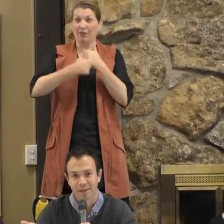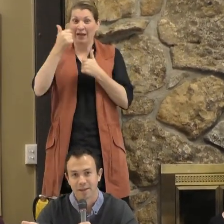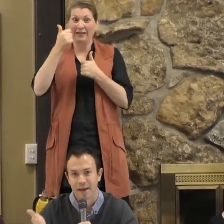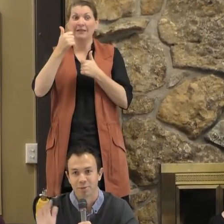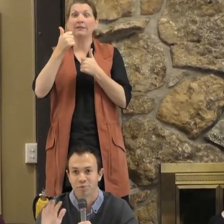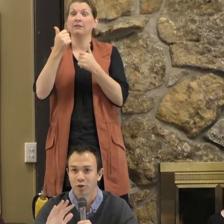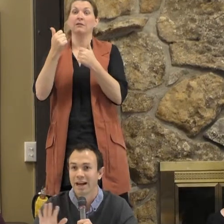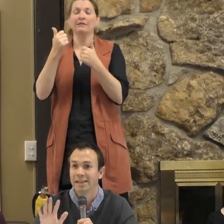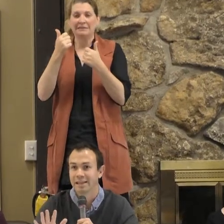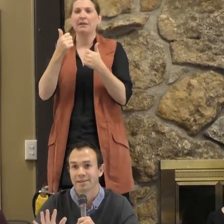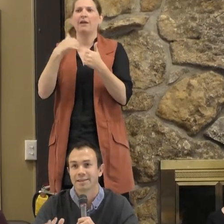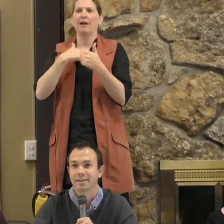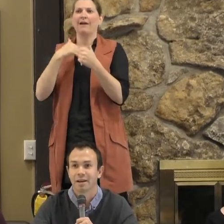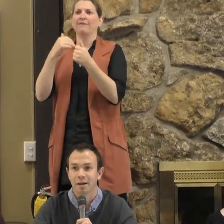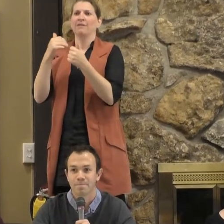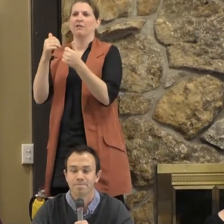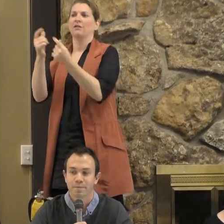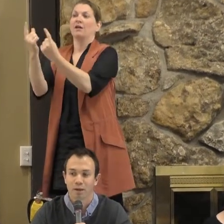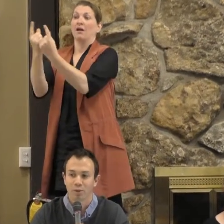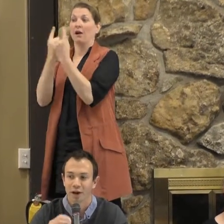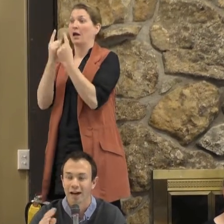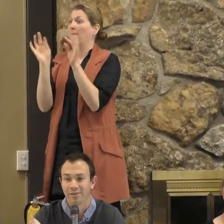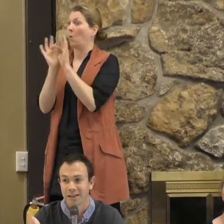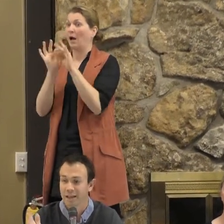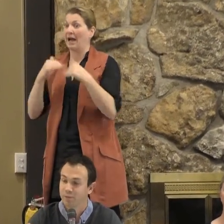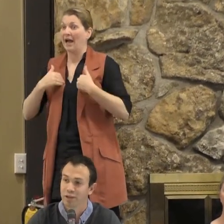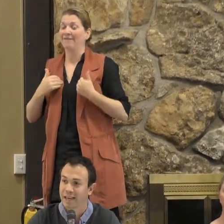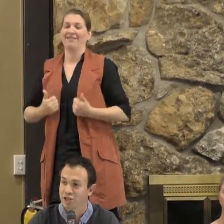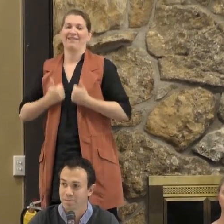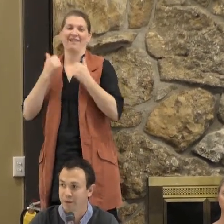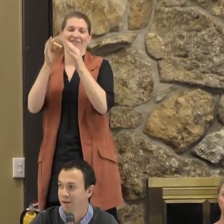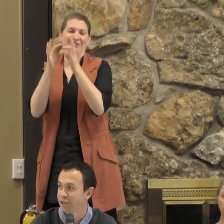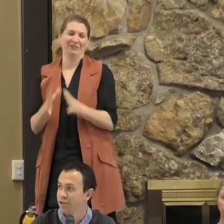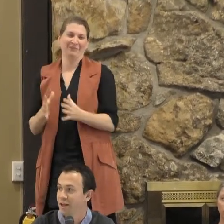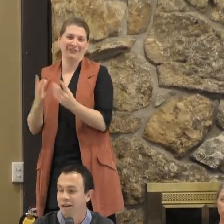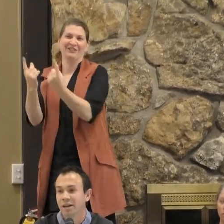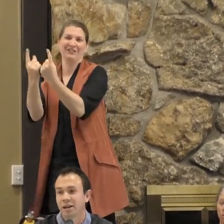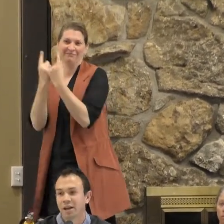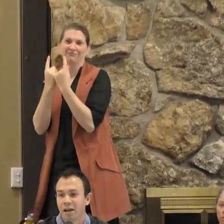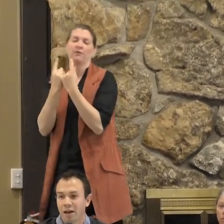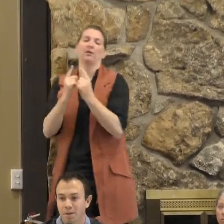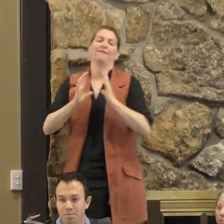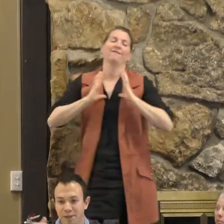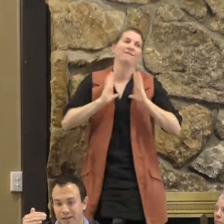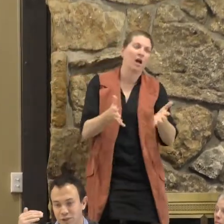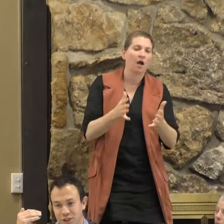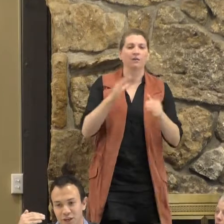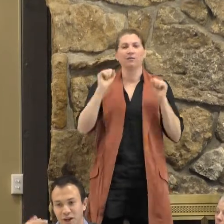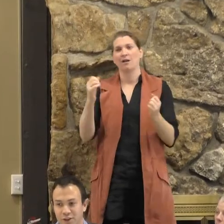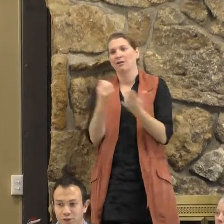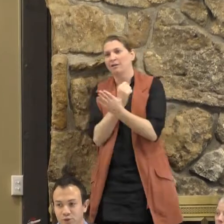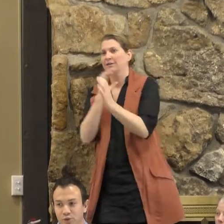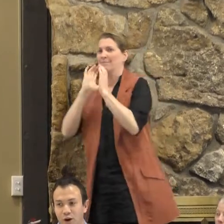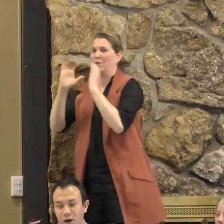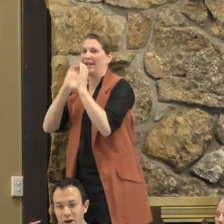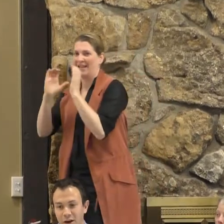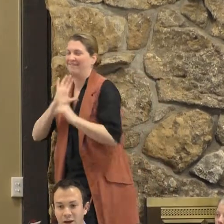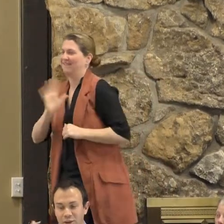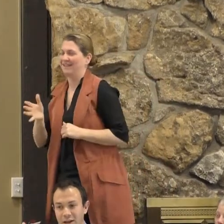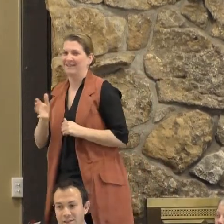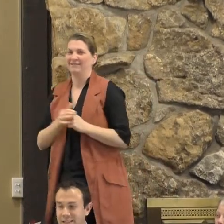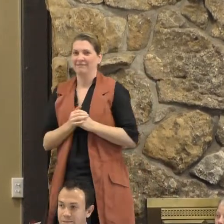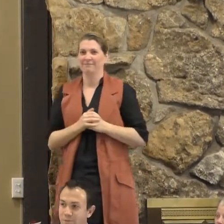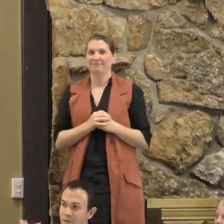be that much more at ease without having that communication barrier there. Being able to talk to